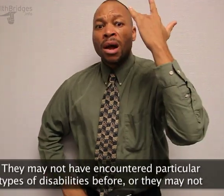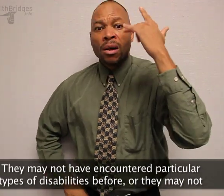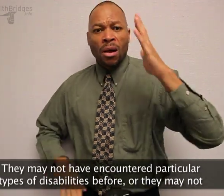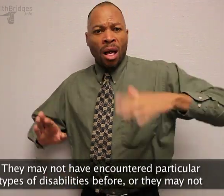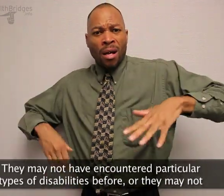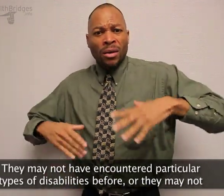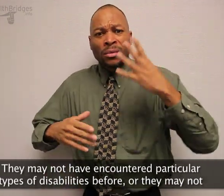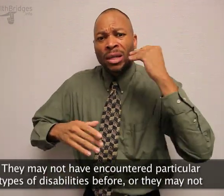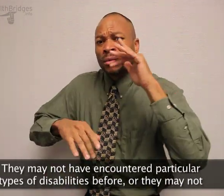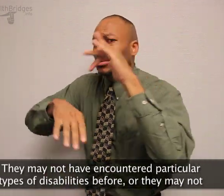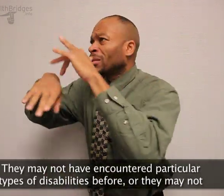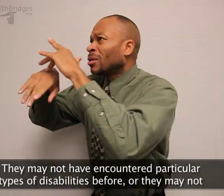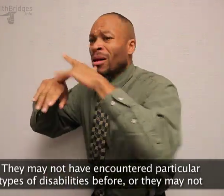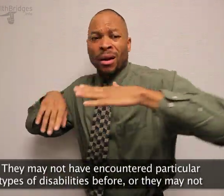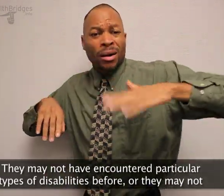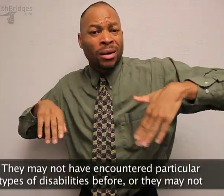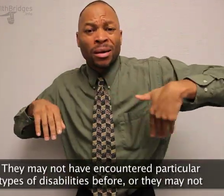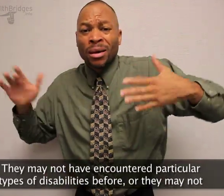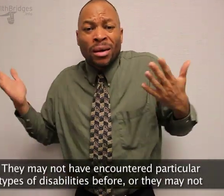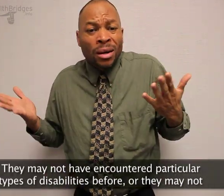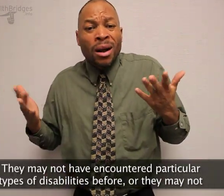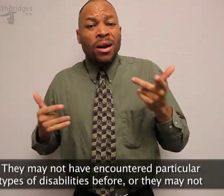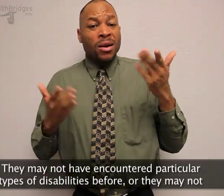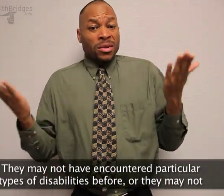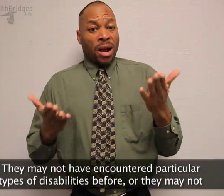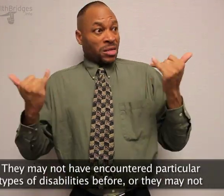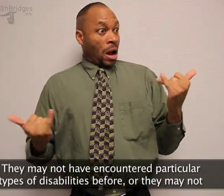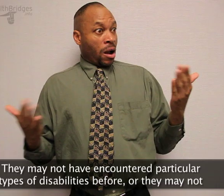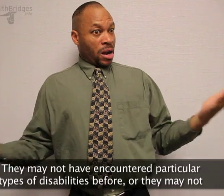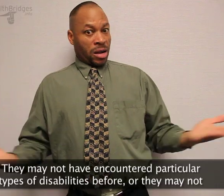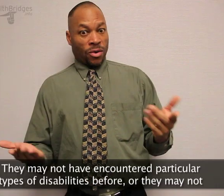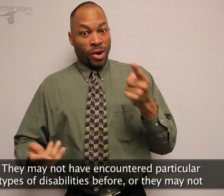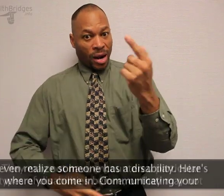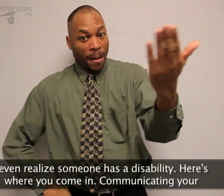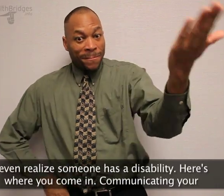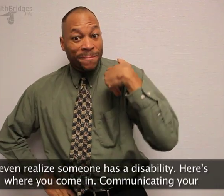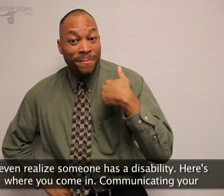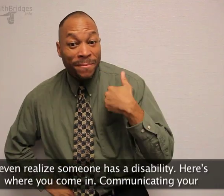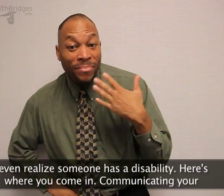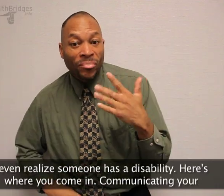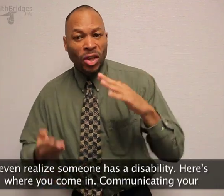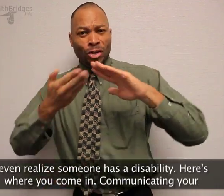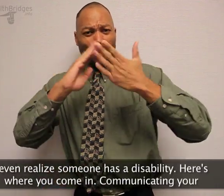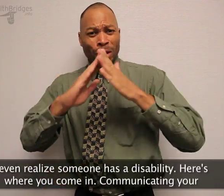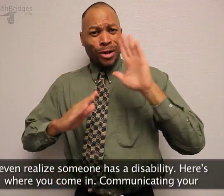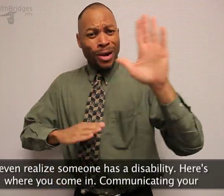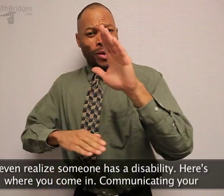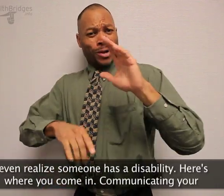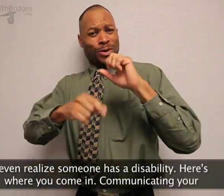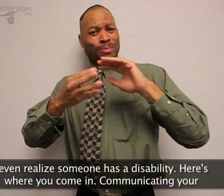encountered particular types of disabilities before, or they may not even realize someone has a disability.